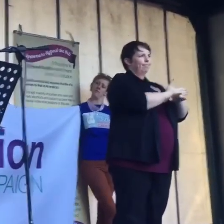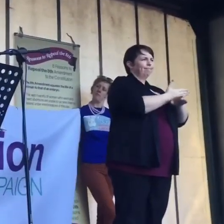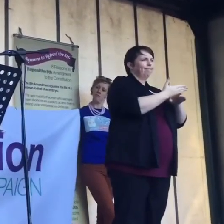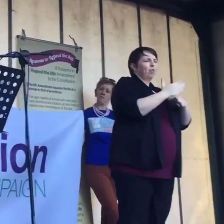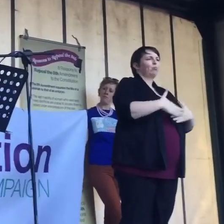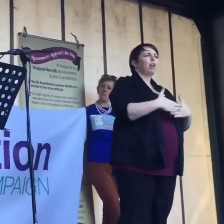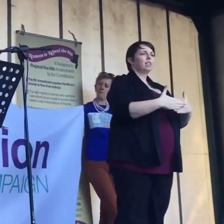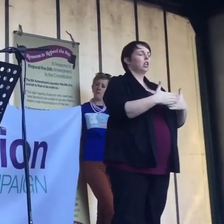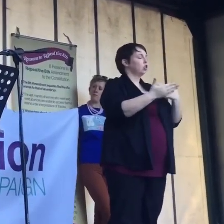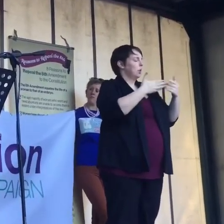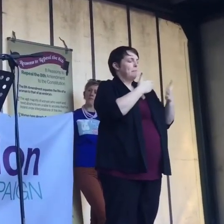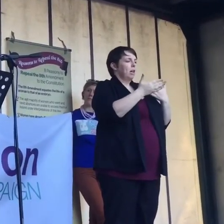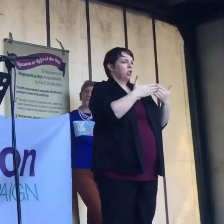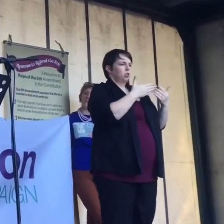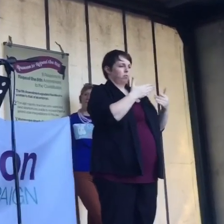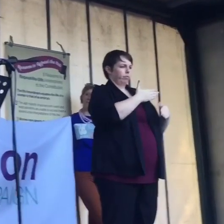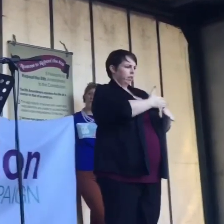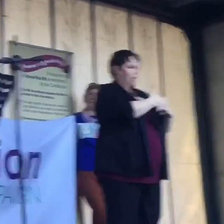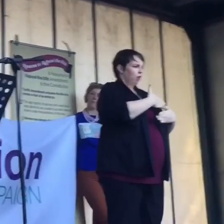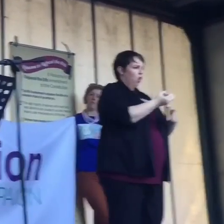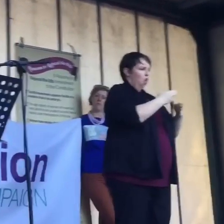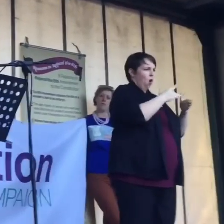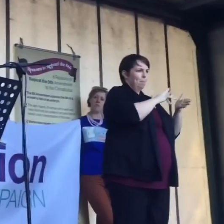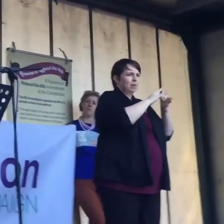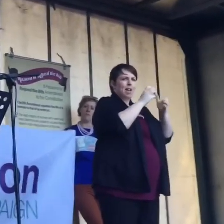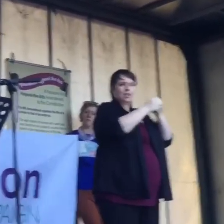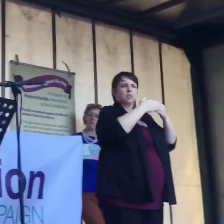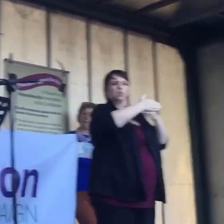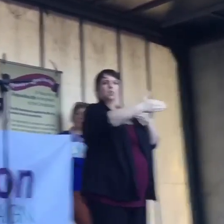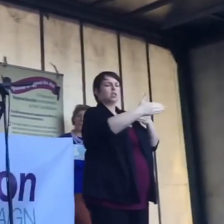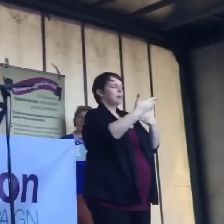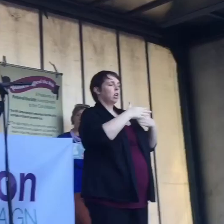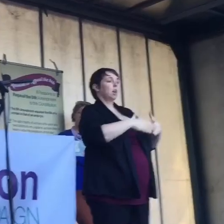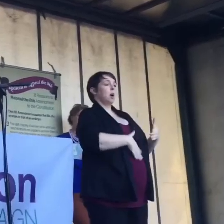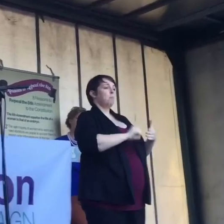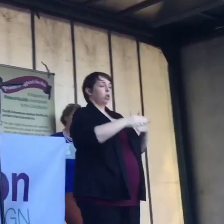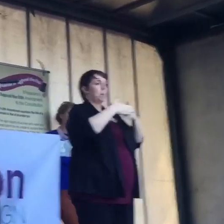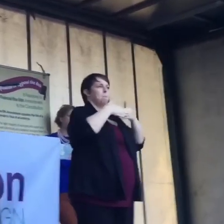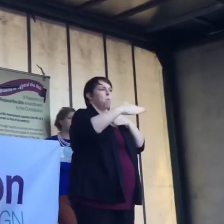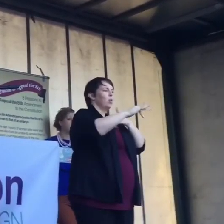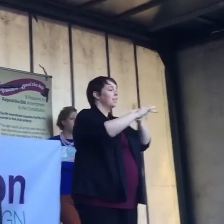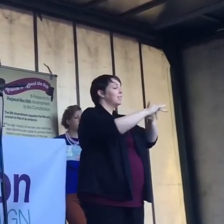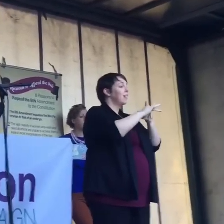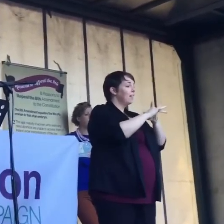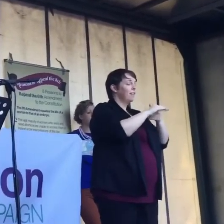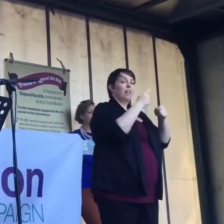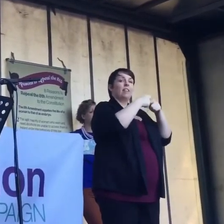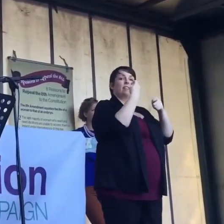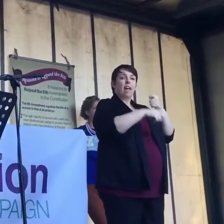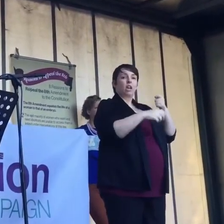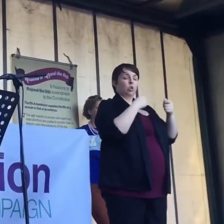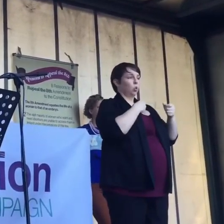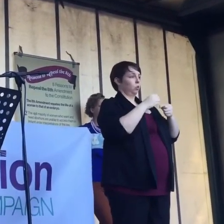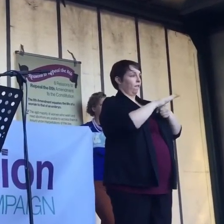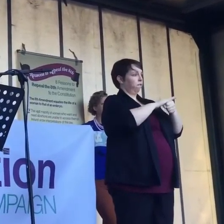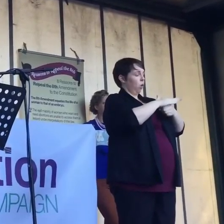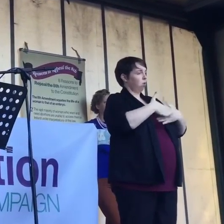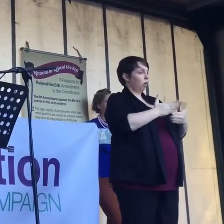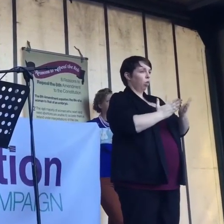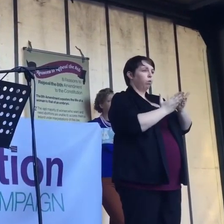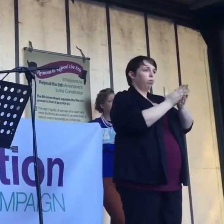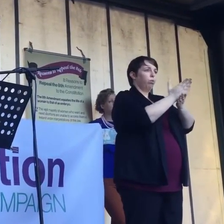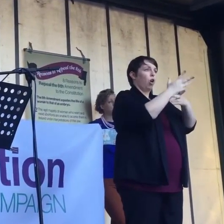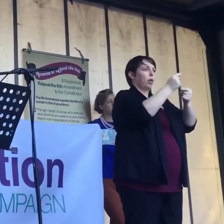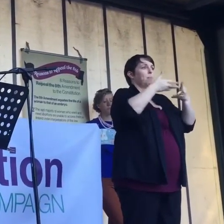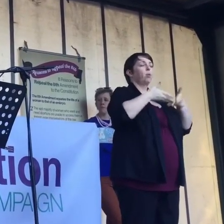at what stage of pregnancy you have an abortion, it is safer to have one than to complete a pregnancy to term. That